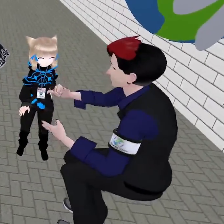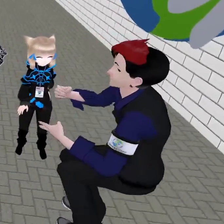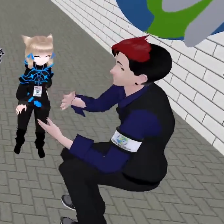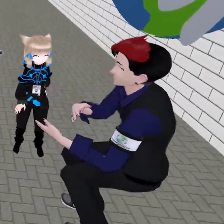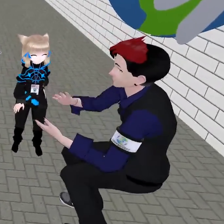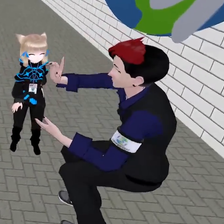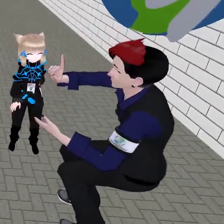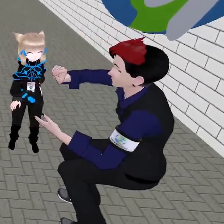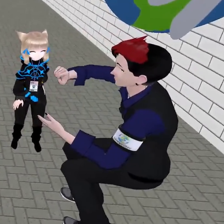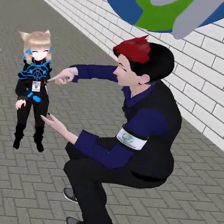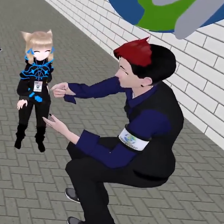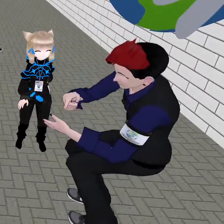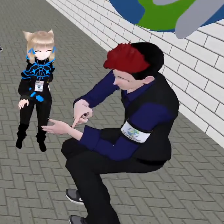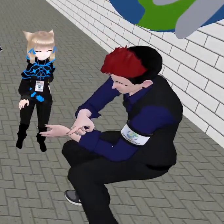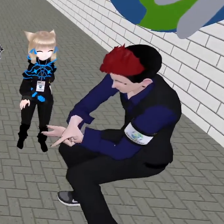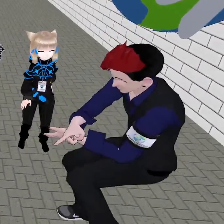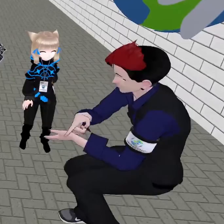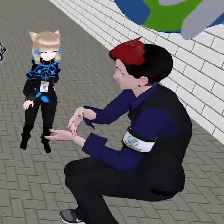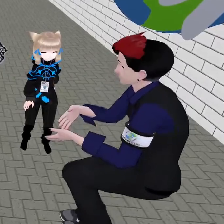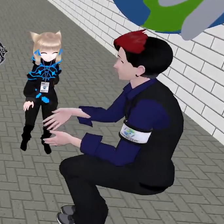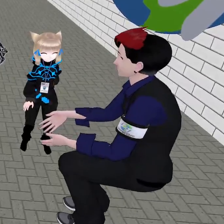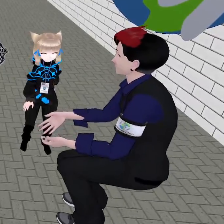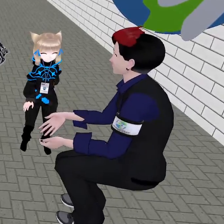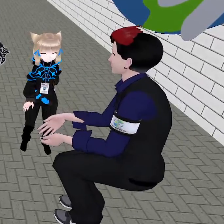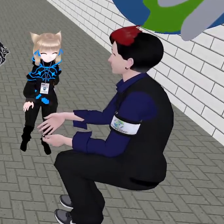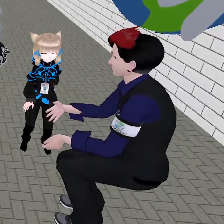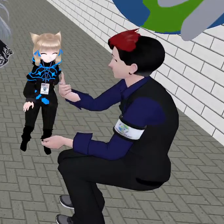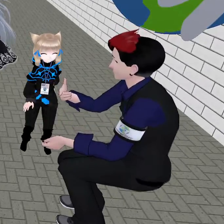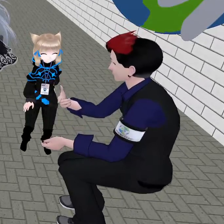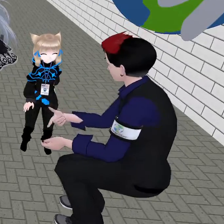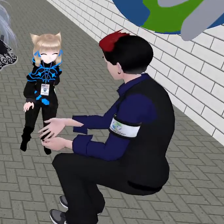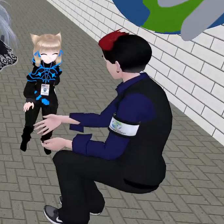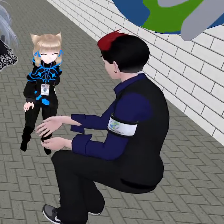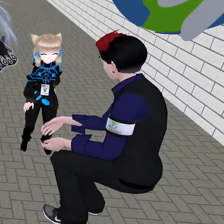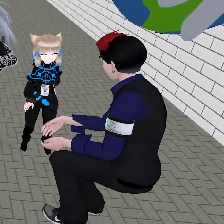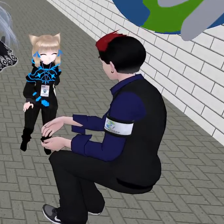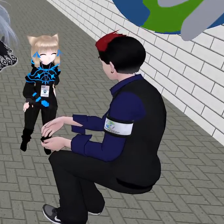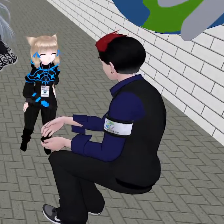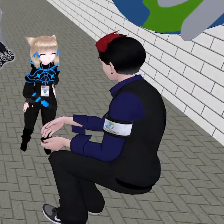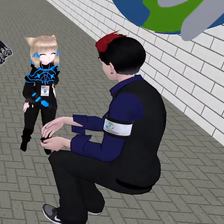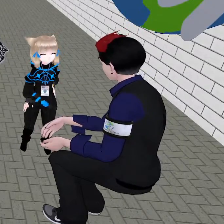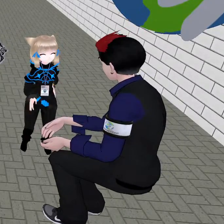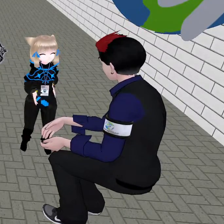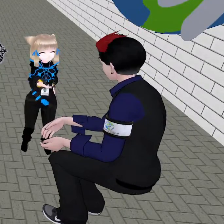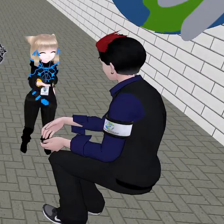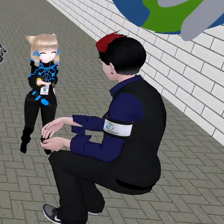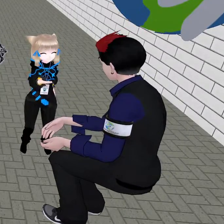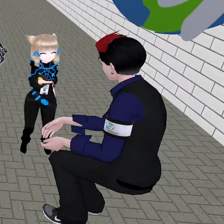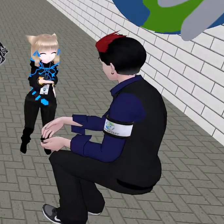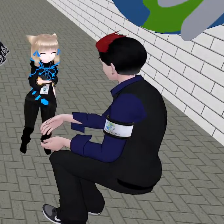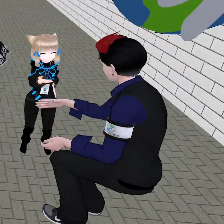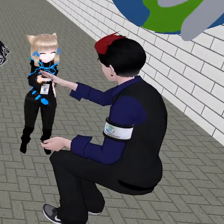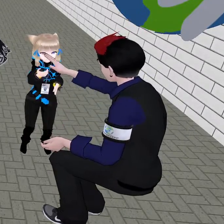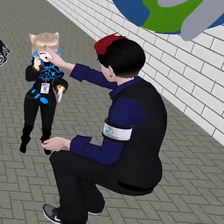Yeah, I'm pretty sure a lot of people just do it this way, just because it's easier to see. I see. Makes it hard to know